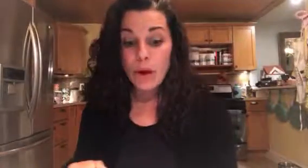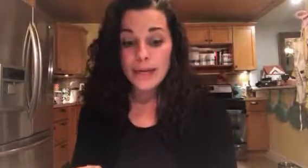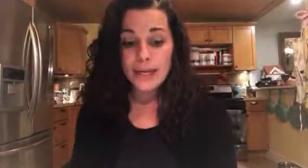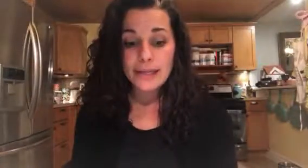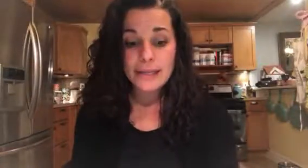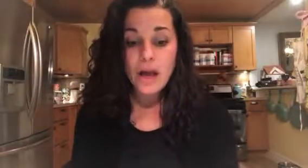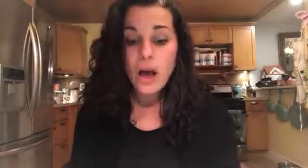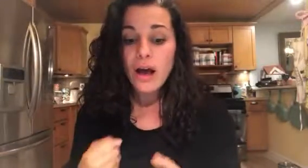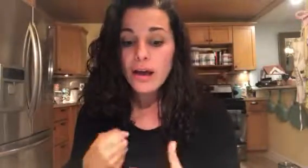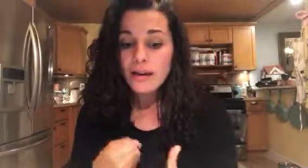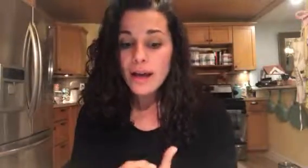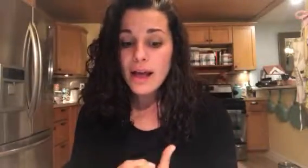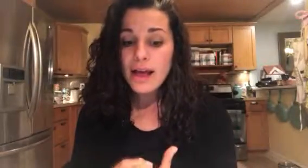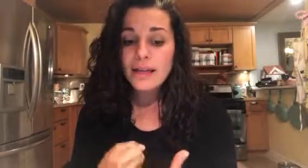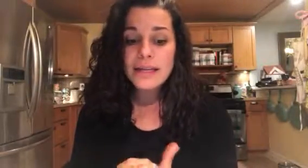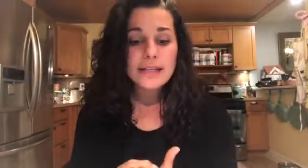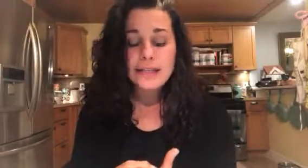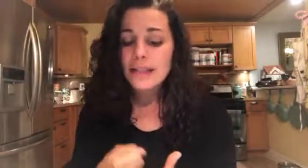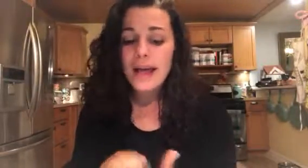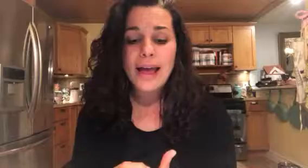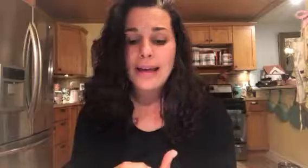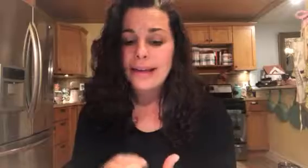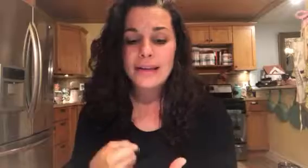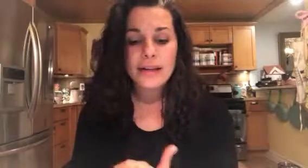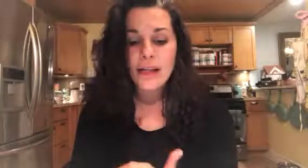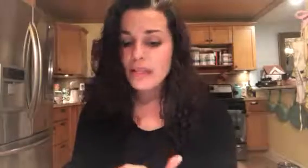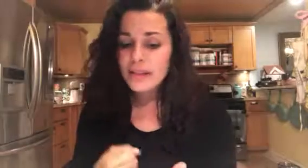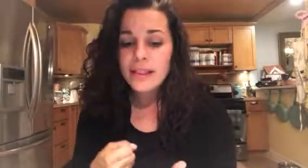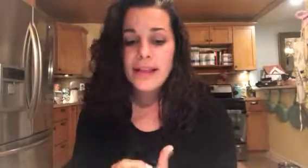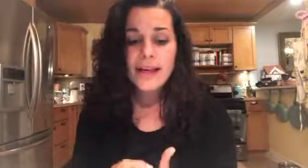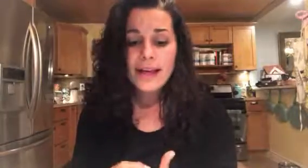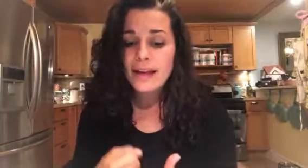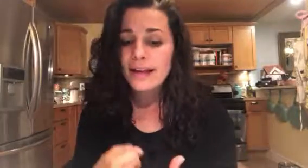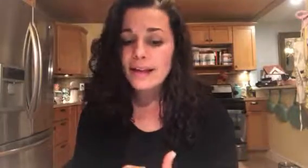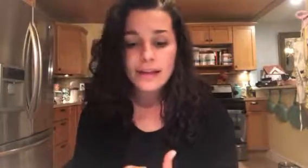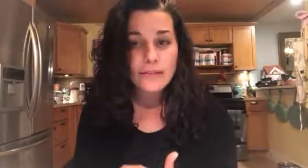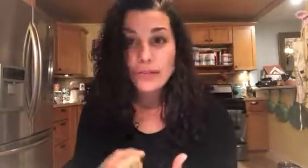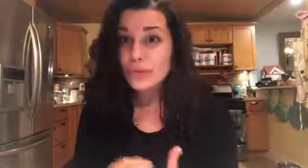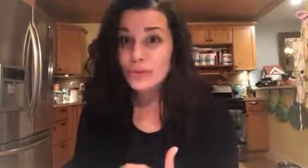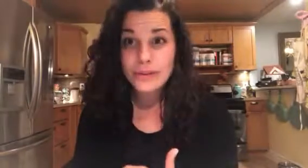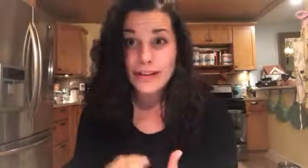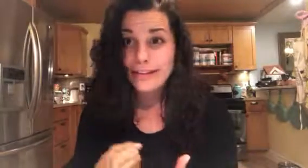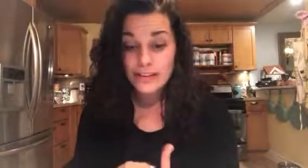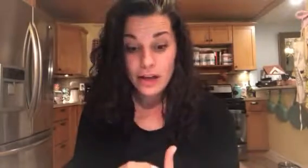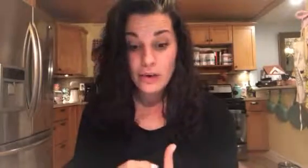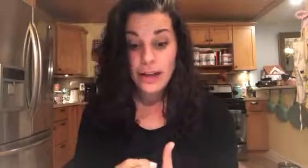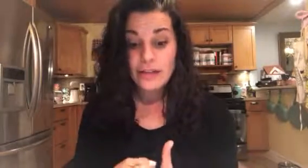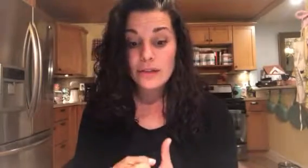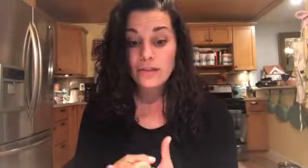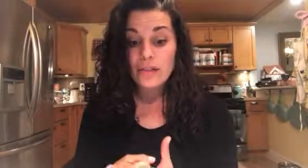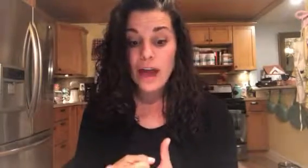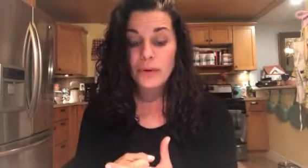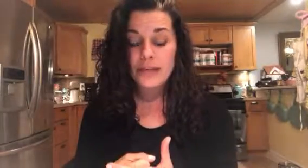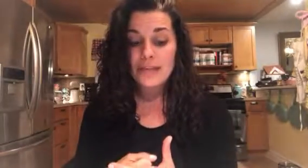part is, our God is the Lion of Judah. Okay, so for that we're gonna